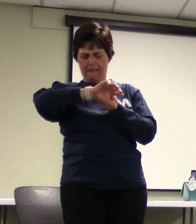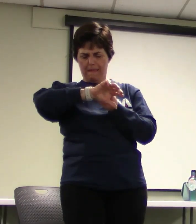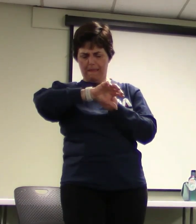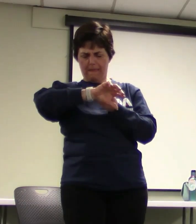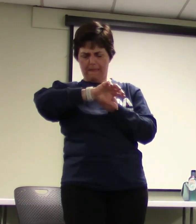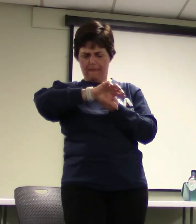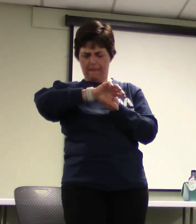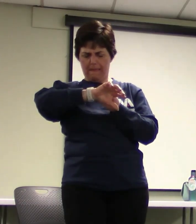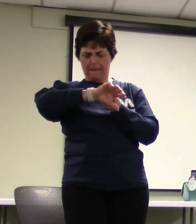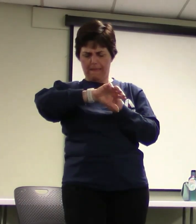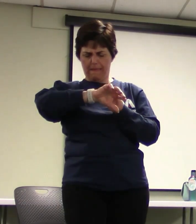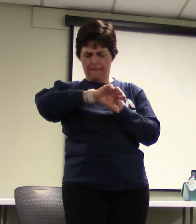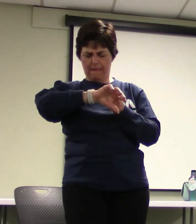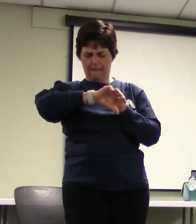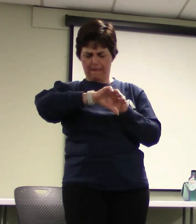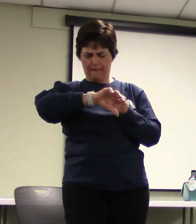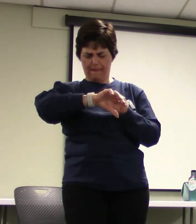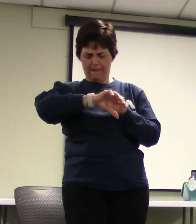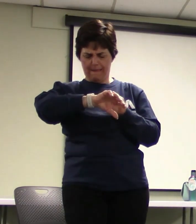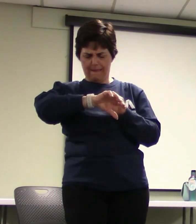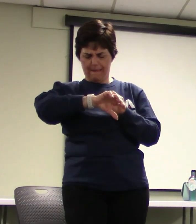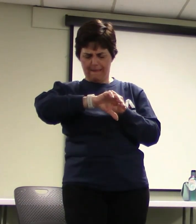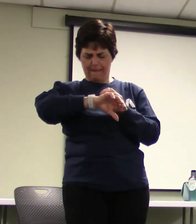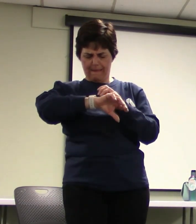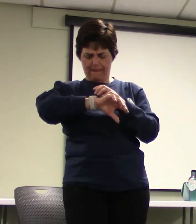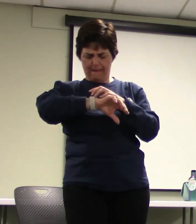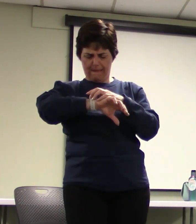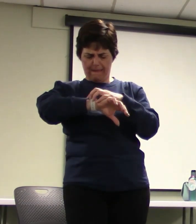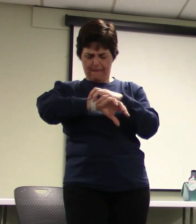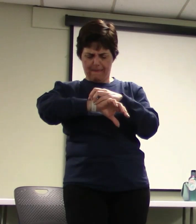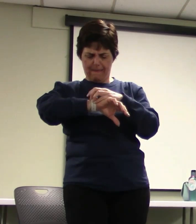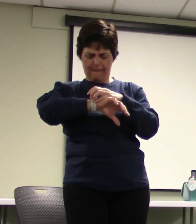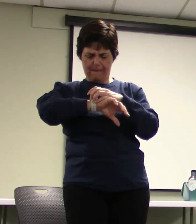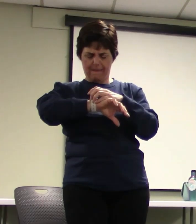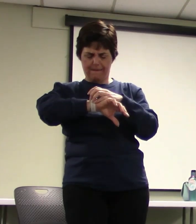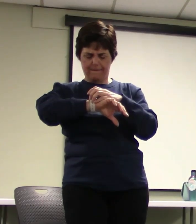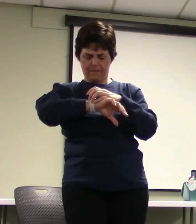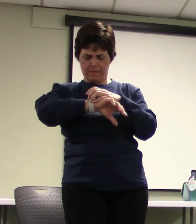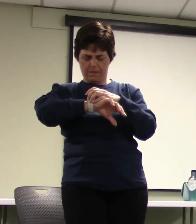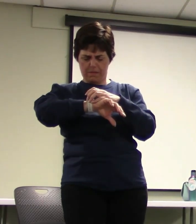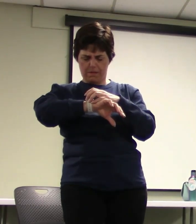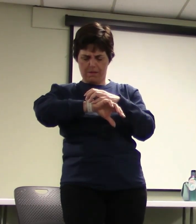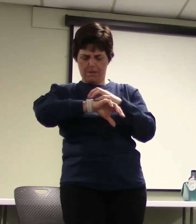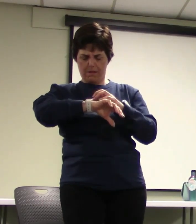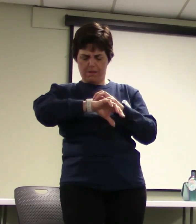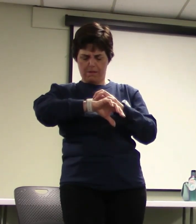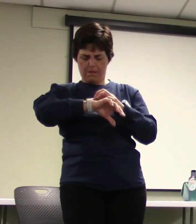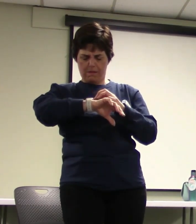And that's the end. Awesome!